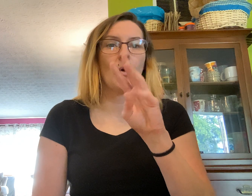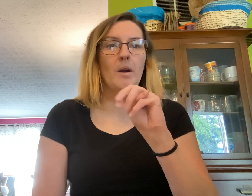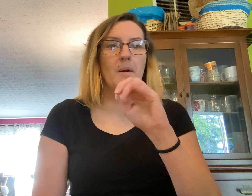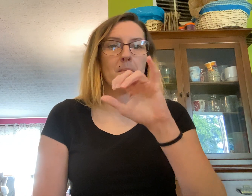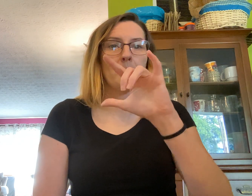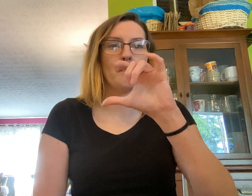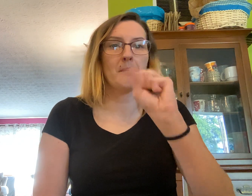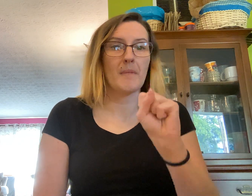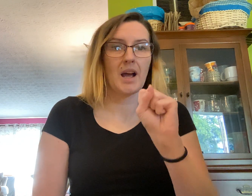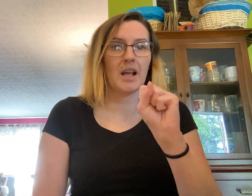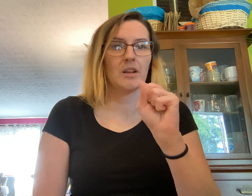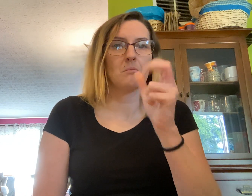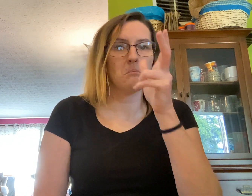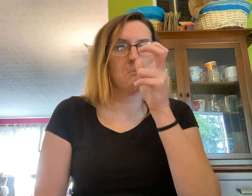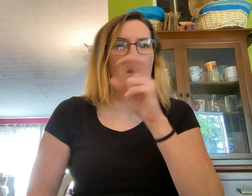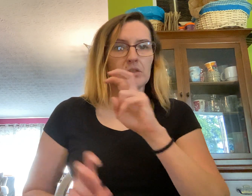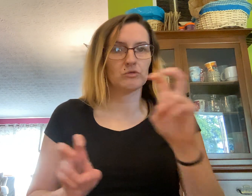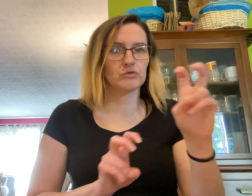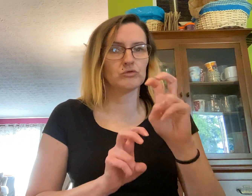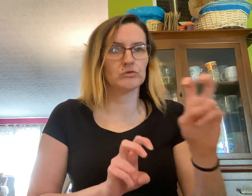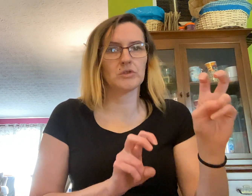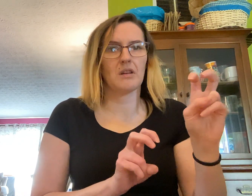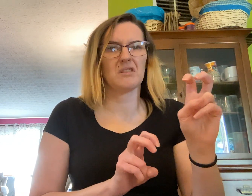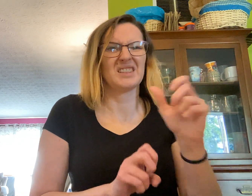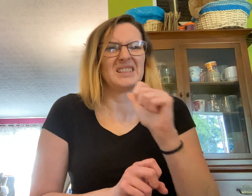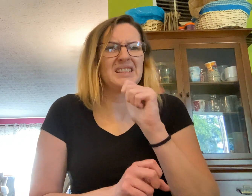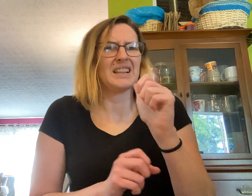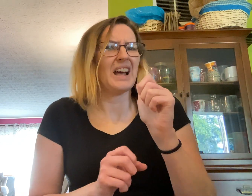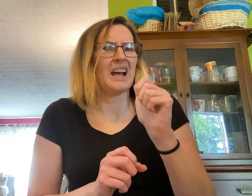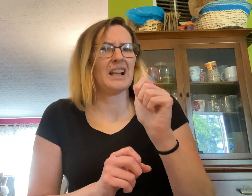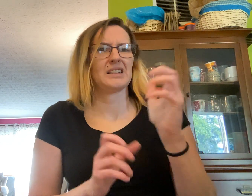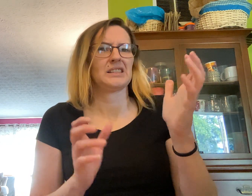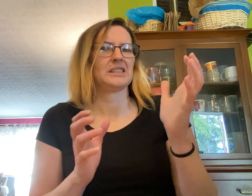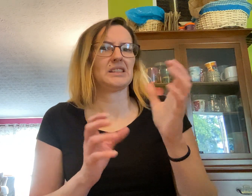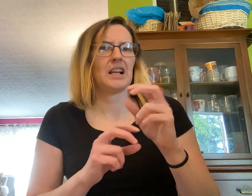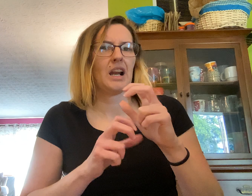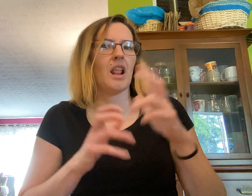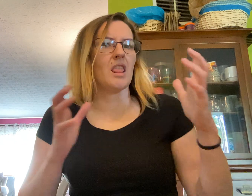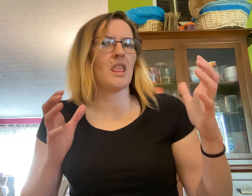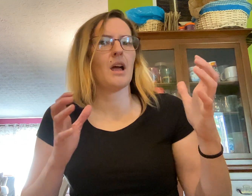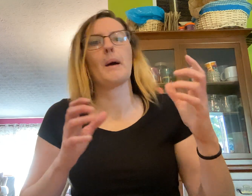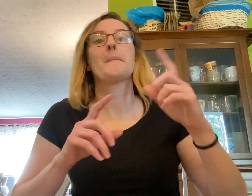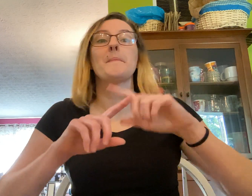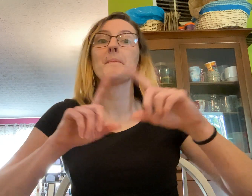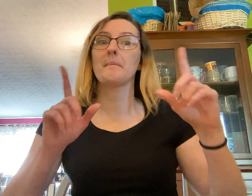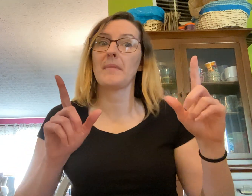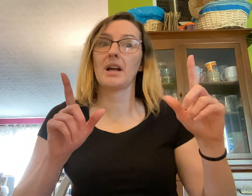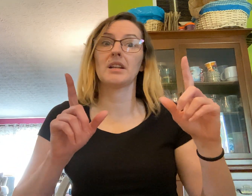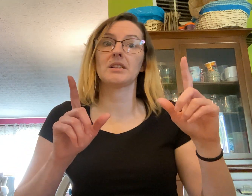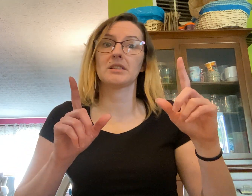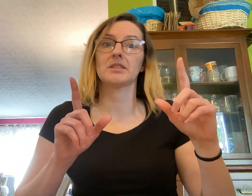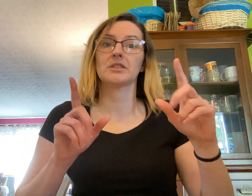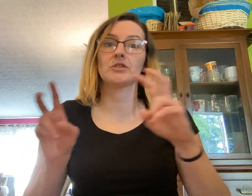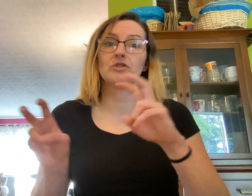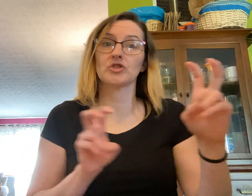ride. Which means the biggest culprit responsible for this rapid spread is us.